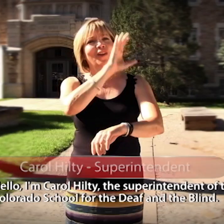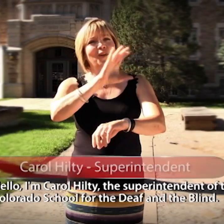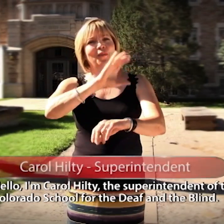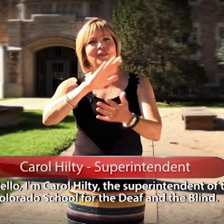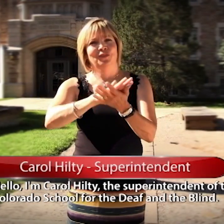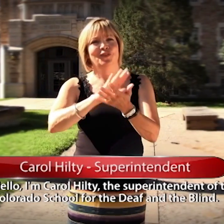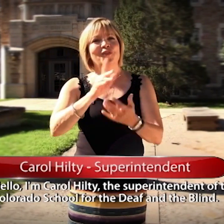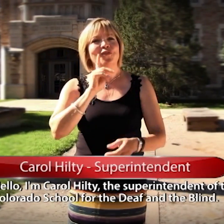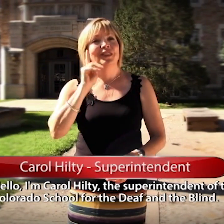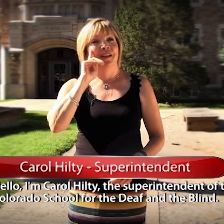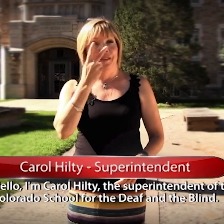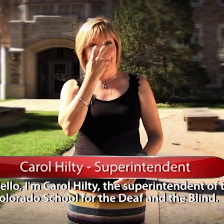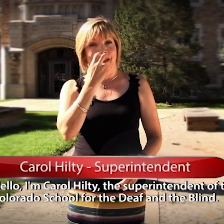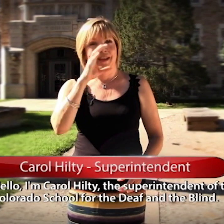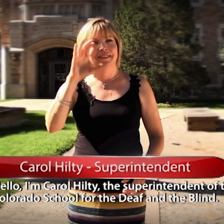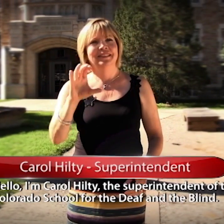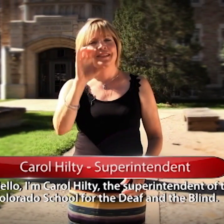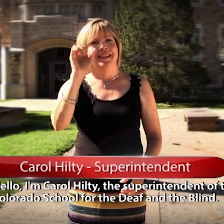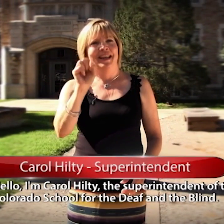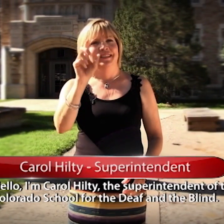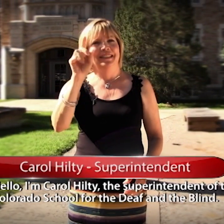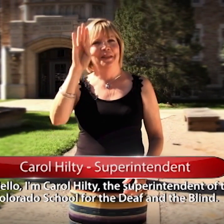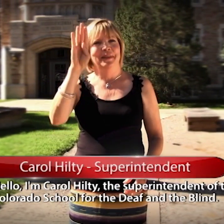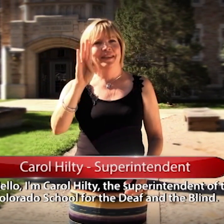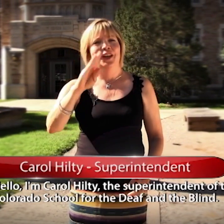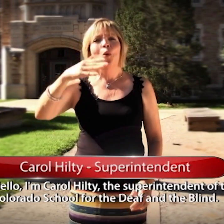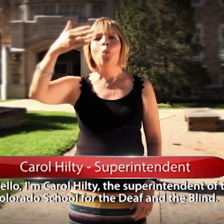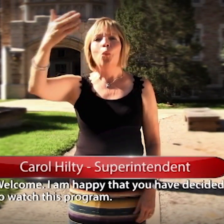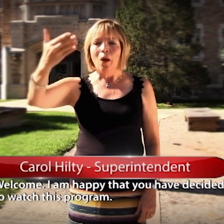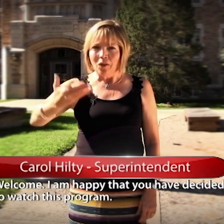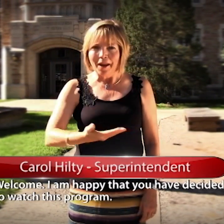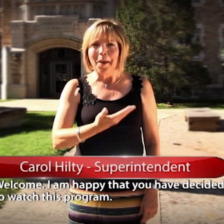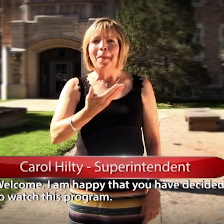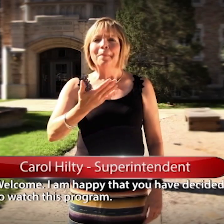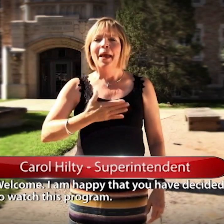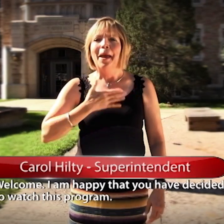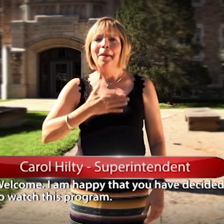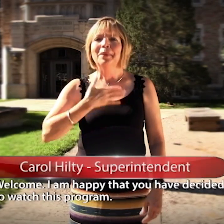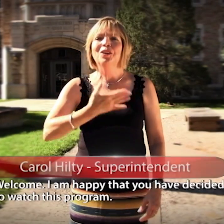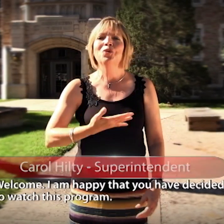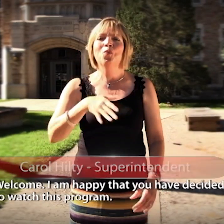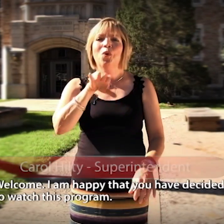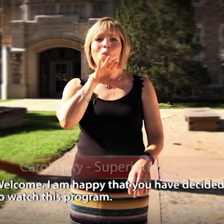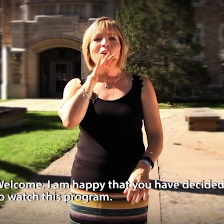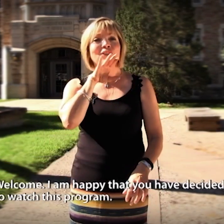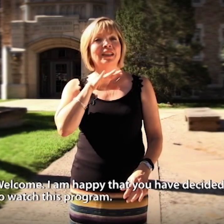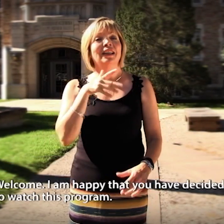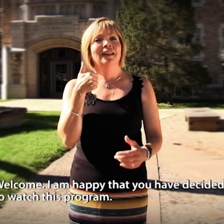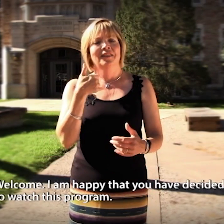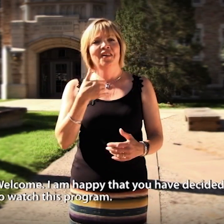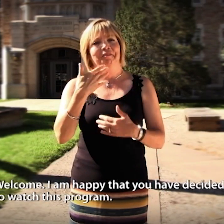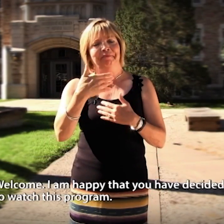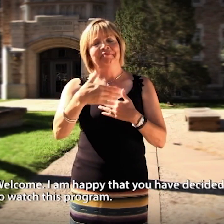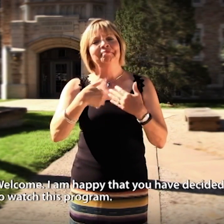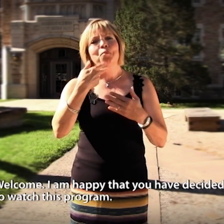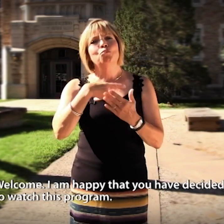Superintendent of the Colorado School for the Deaf and the Blind, CSDB. Welcome. I'm happy that you have decided